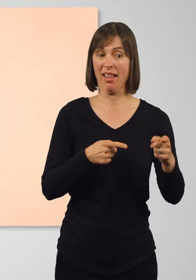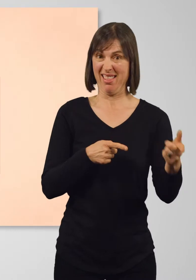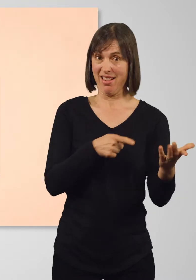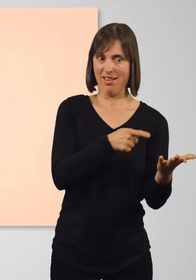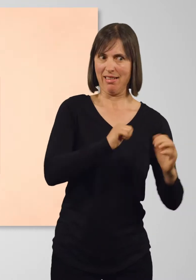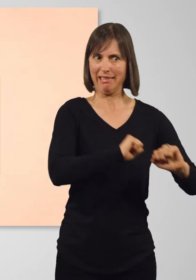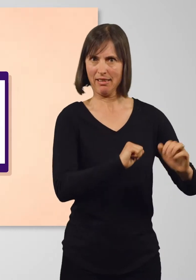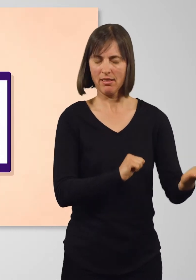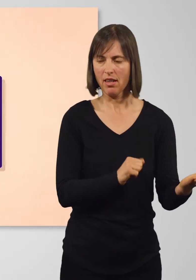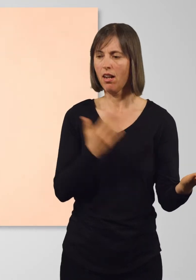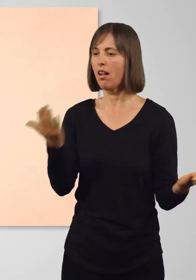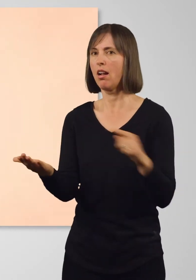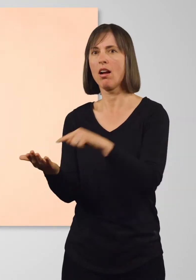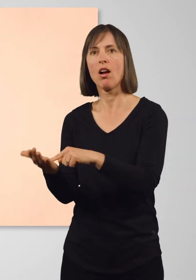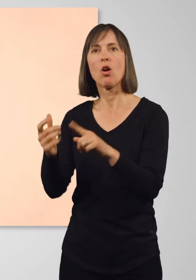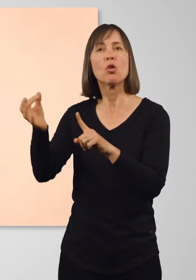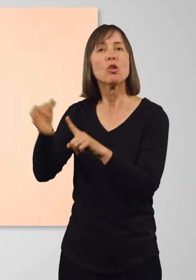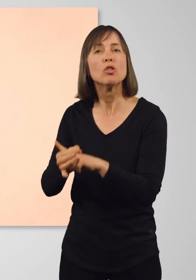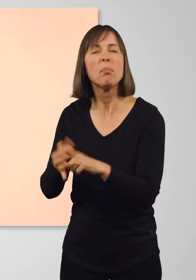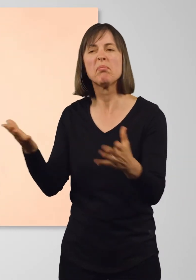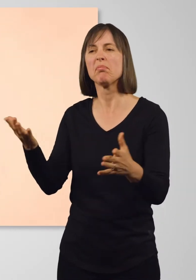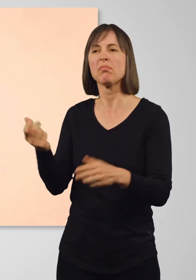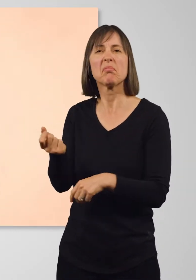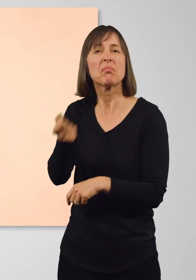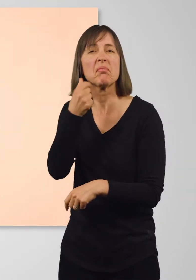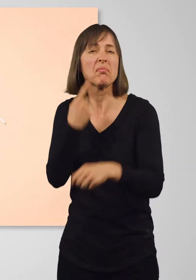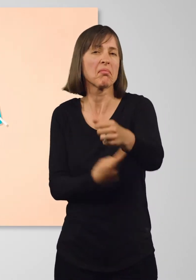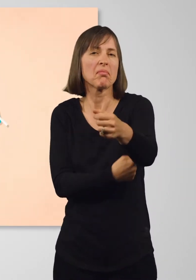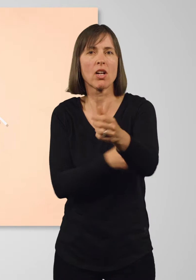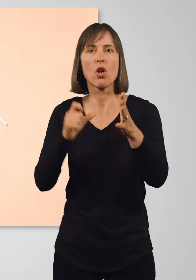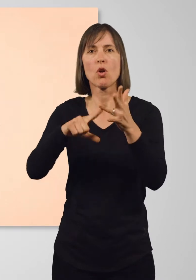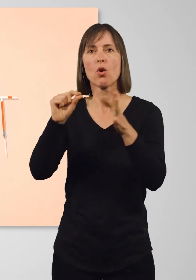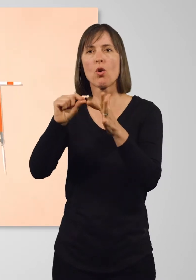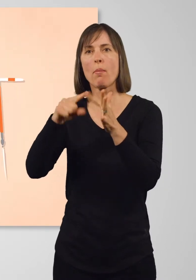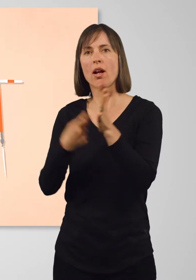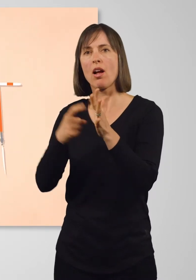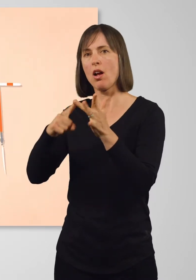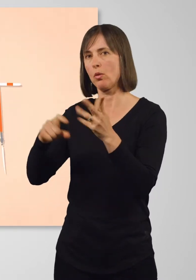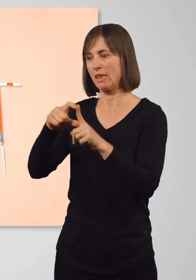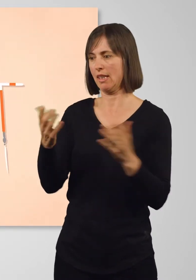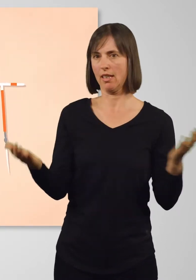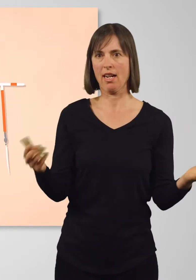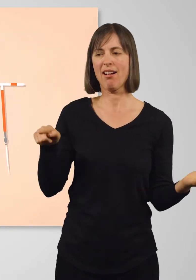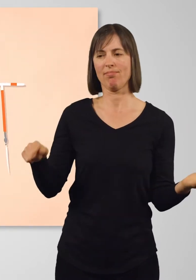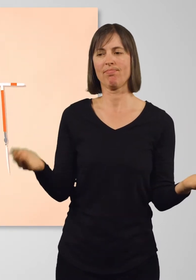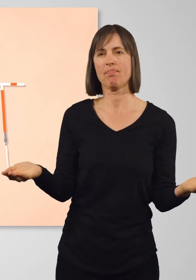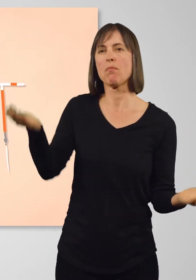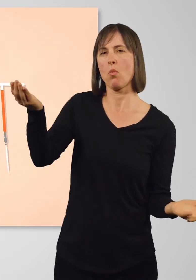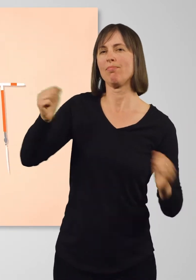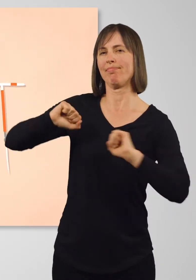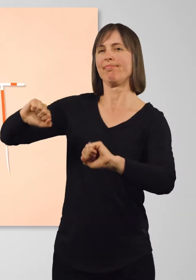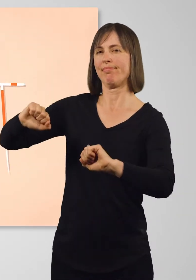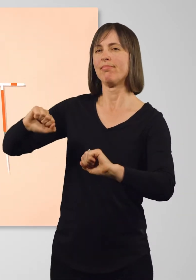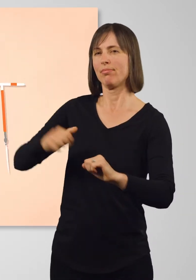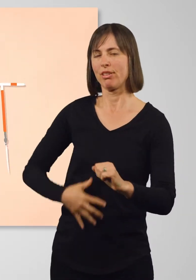This method may not be as reliable as using condoms, hormonal methods, or the copper IUD.